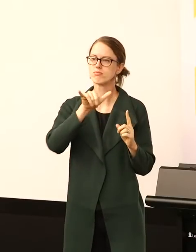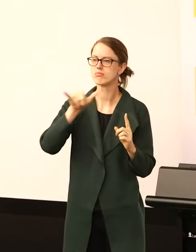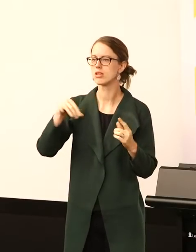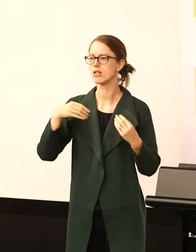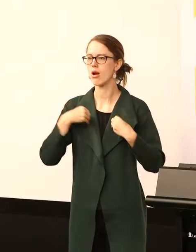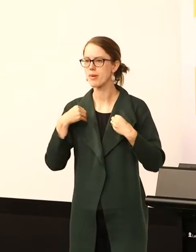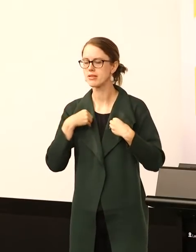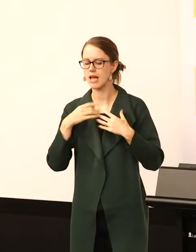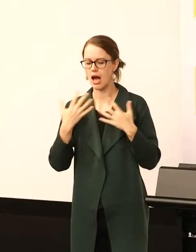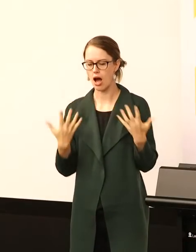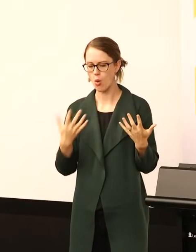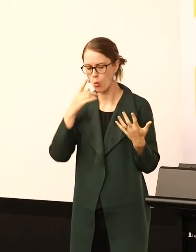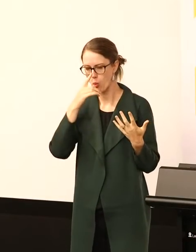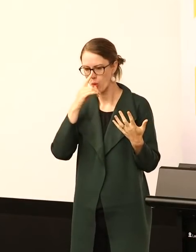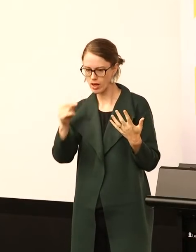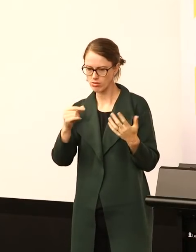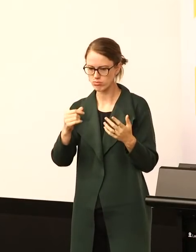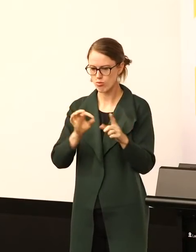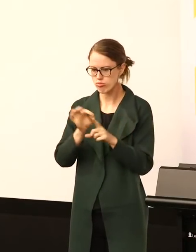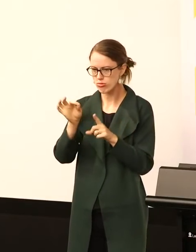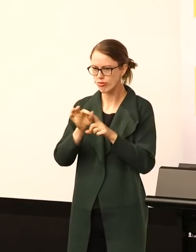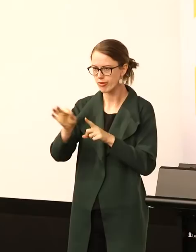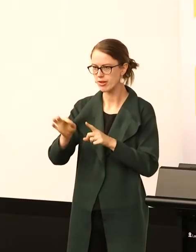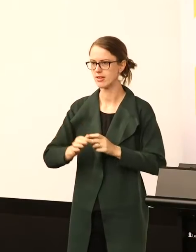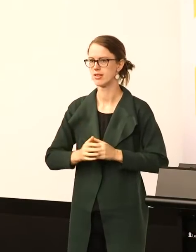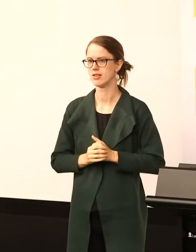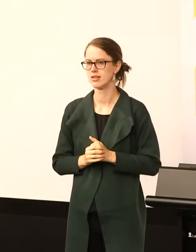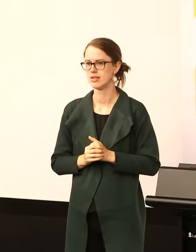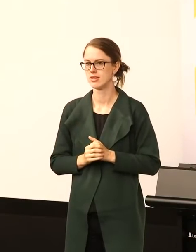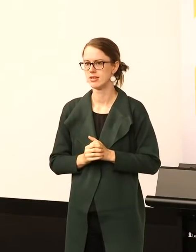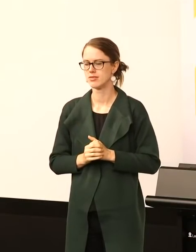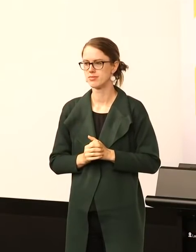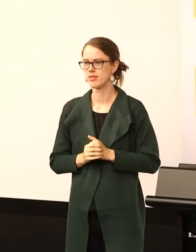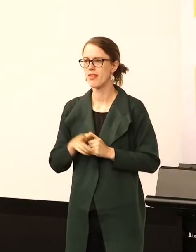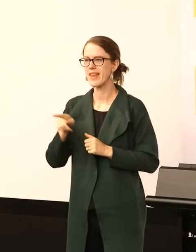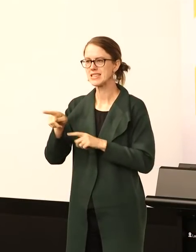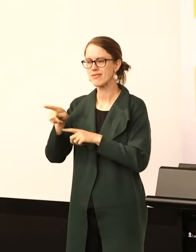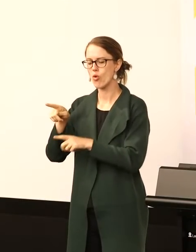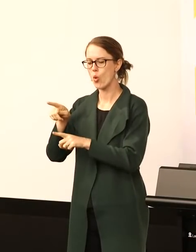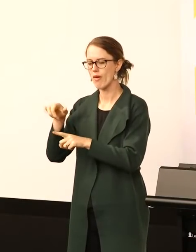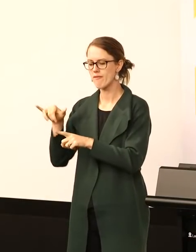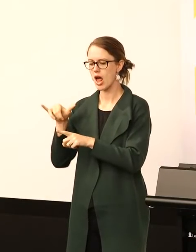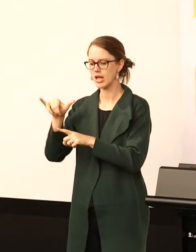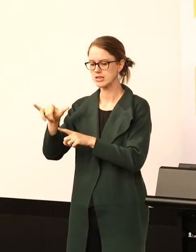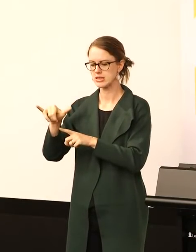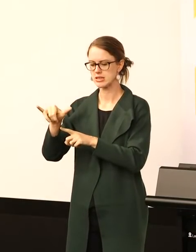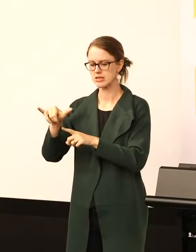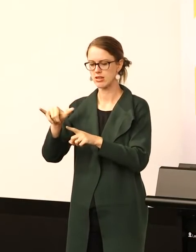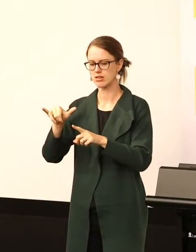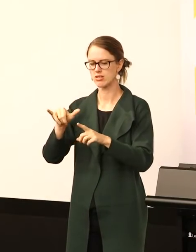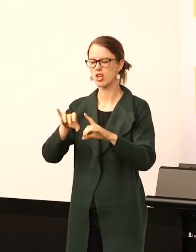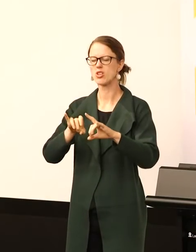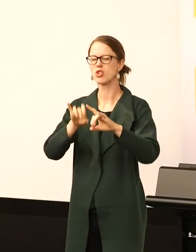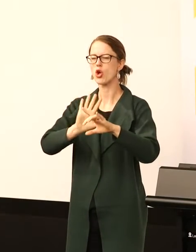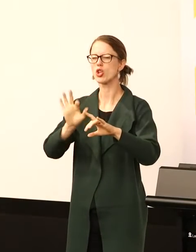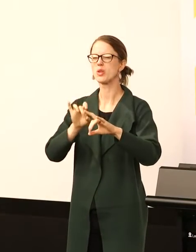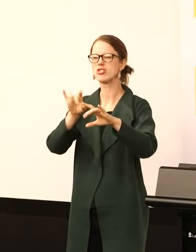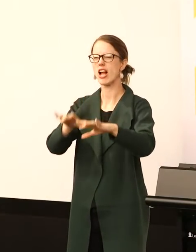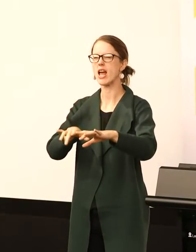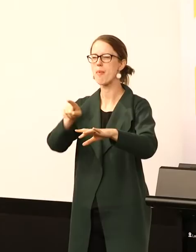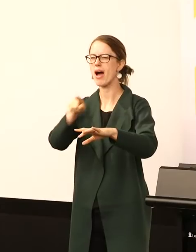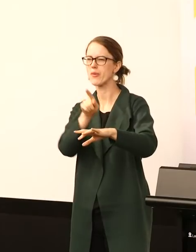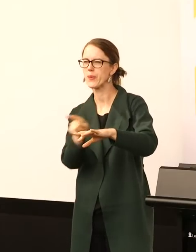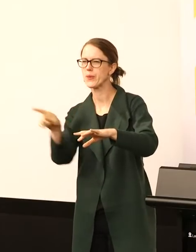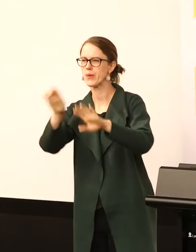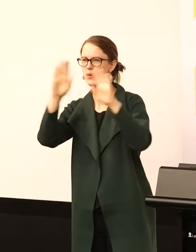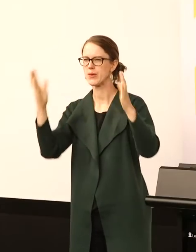looking at ways we may even be able to strengthen that further. That is particularly for flights that go beyond Australia, so flights out